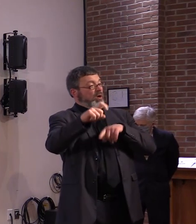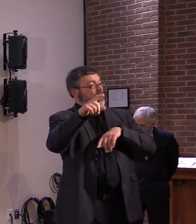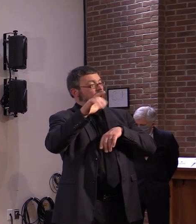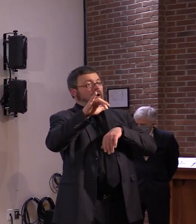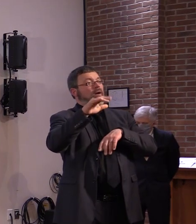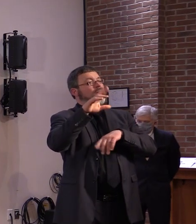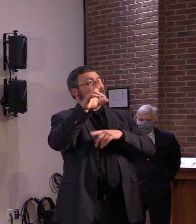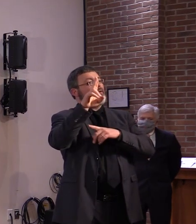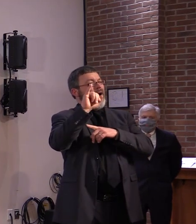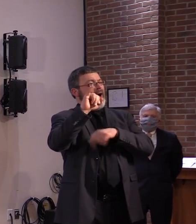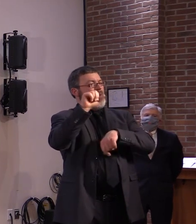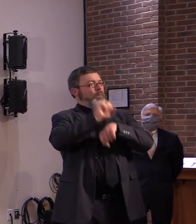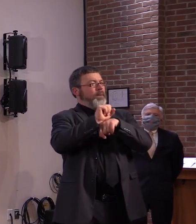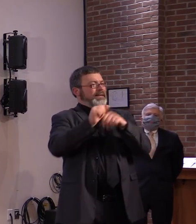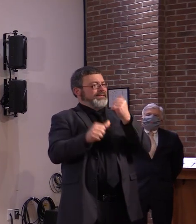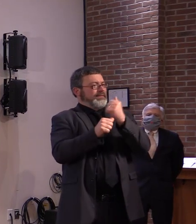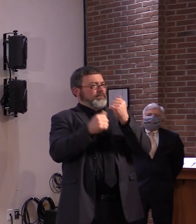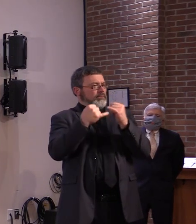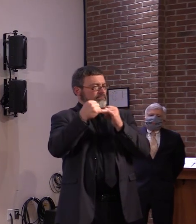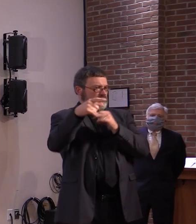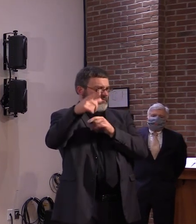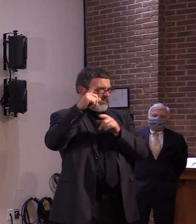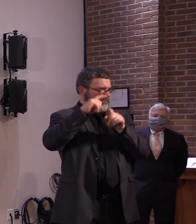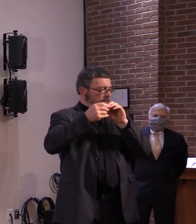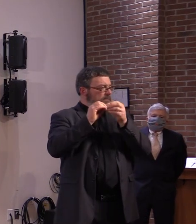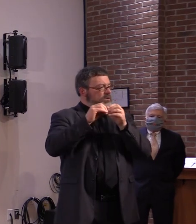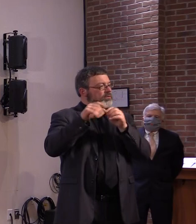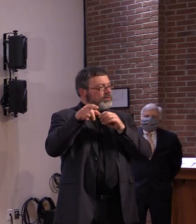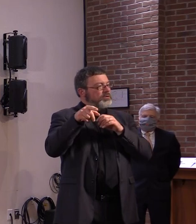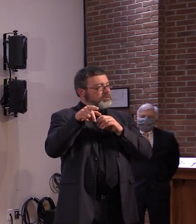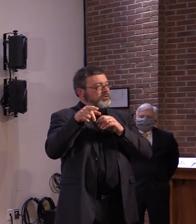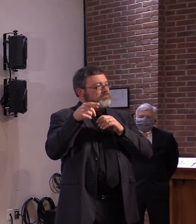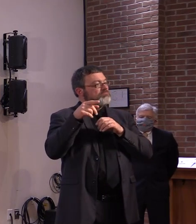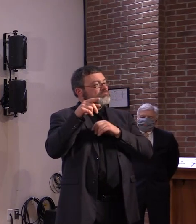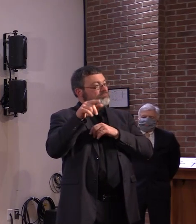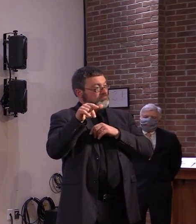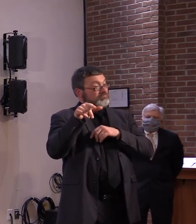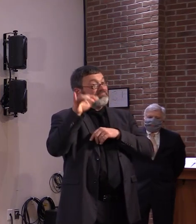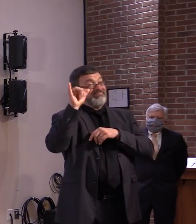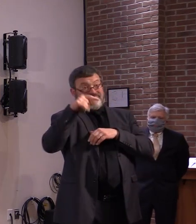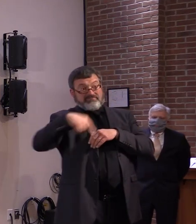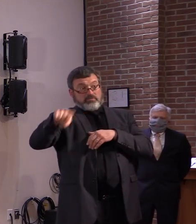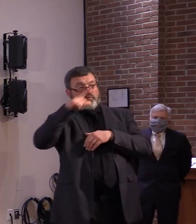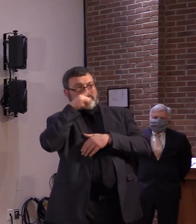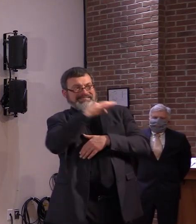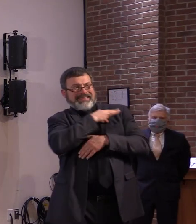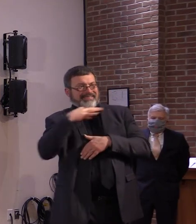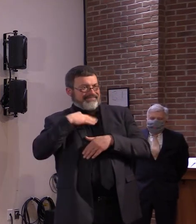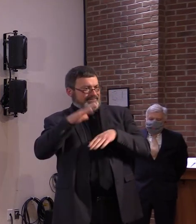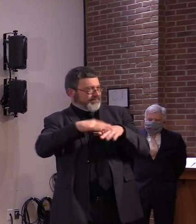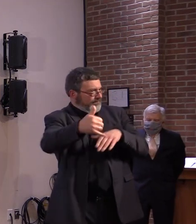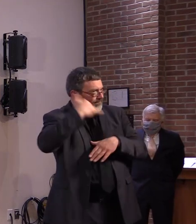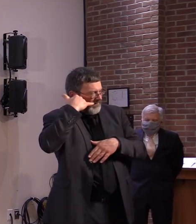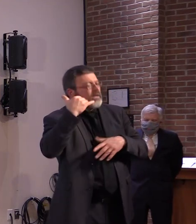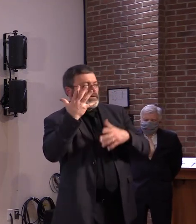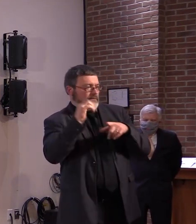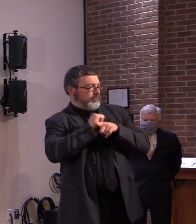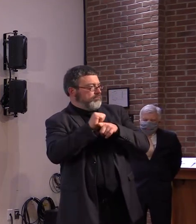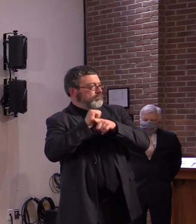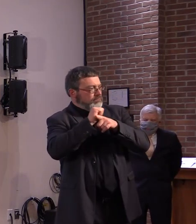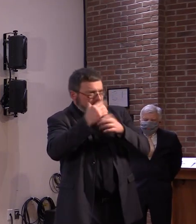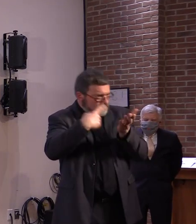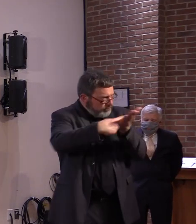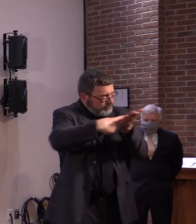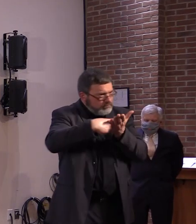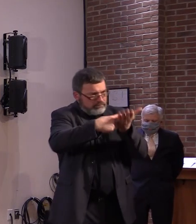the folks on the other end of the line have been trained to either take the certification over the phone. What we did find was that